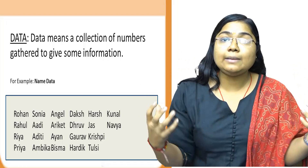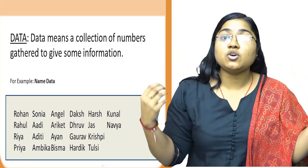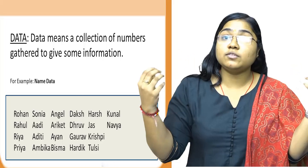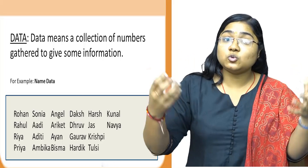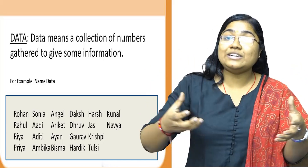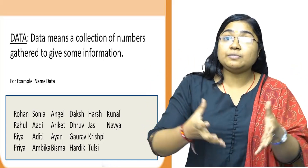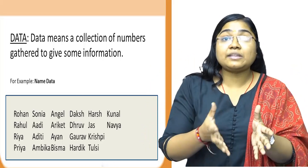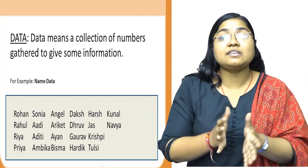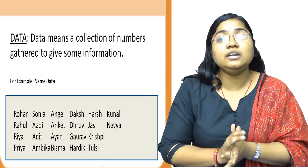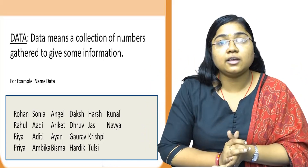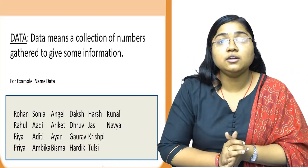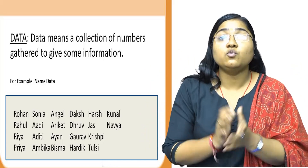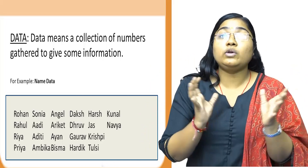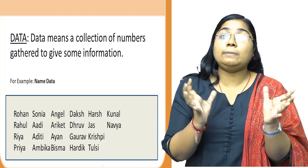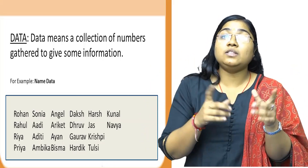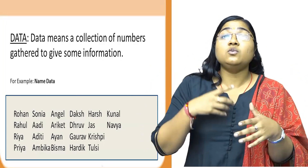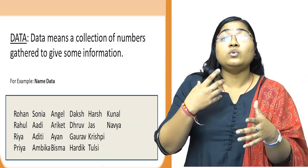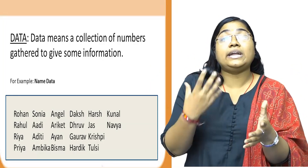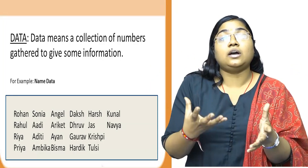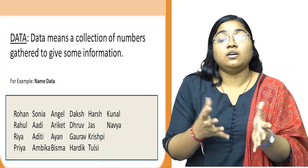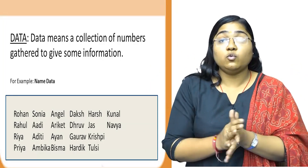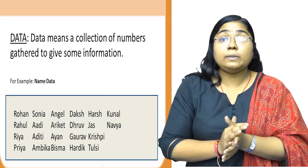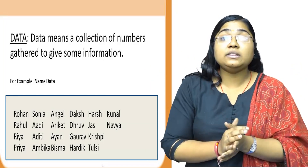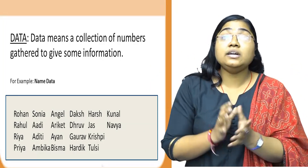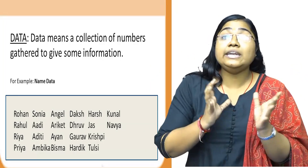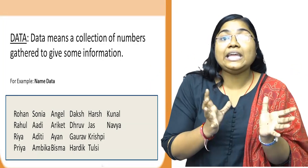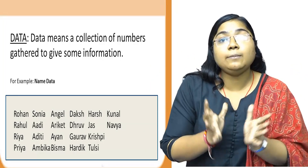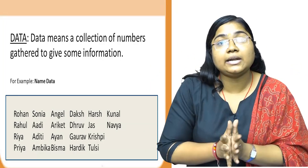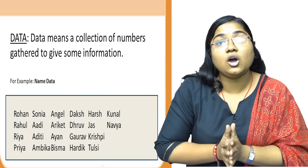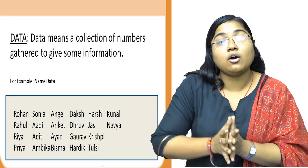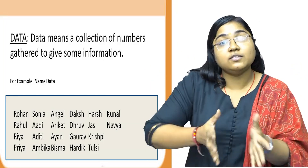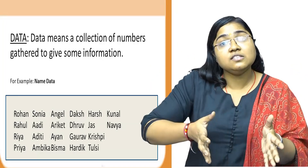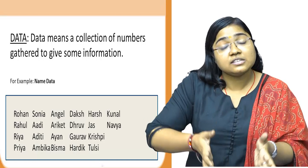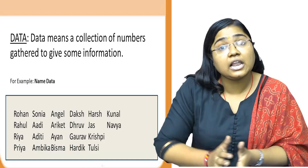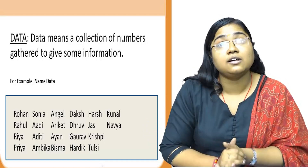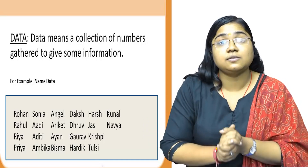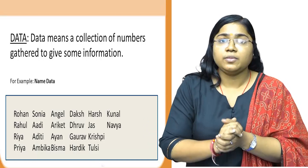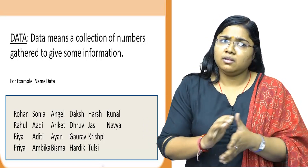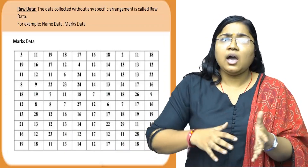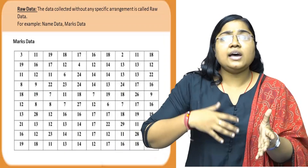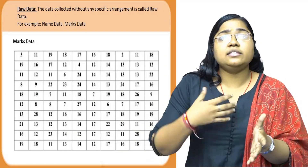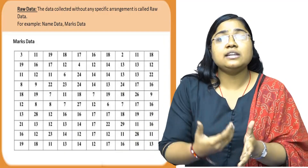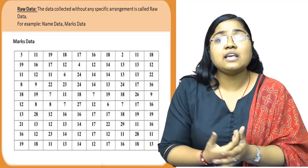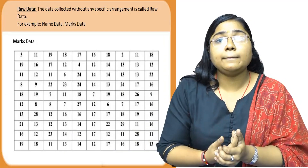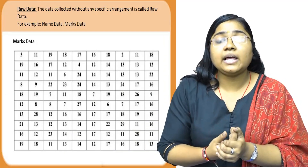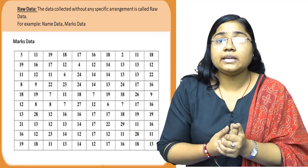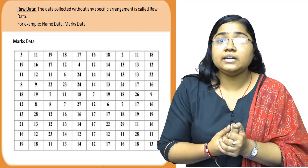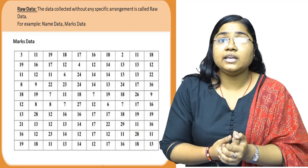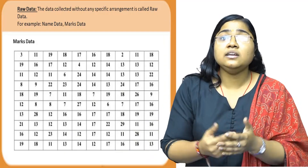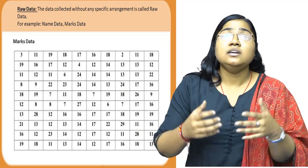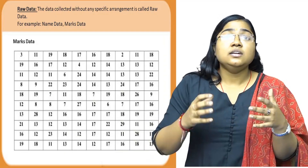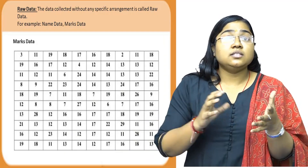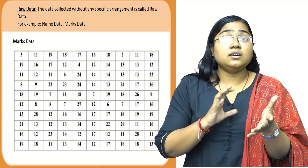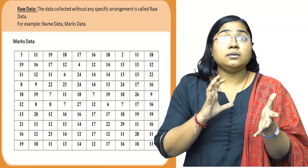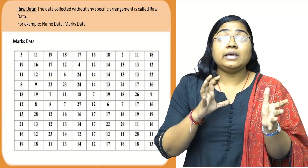the names of the students present here will be the data, will be the name data of this class. Another example I can